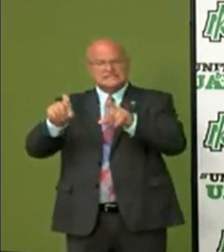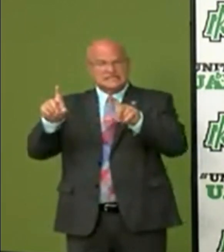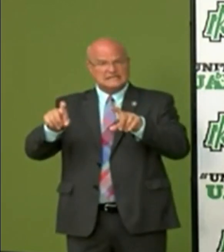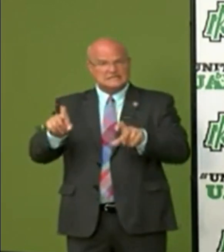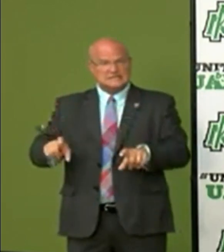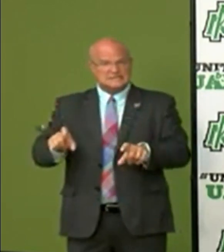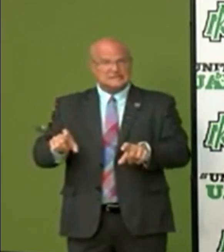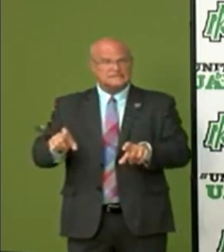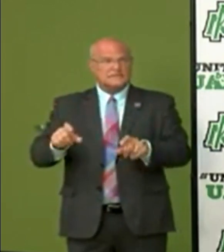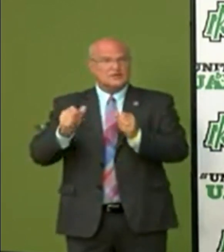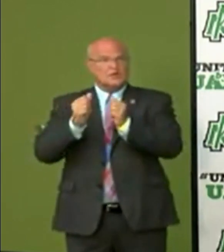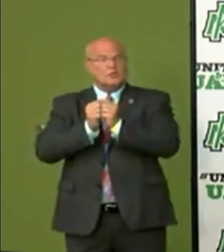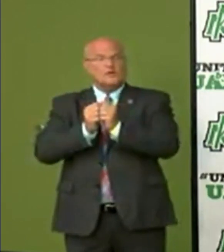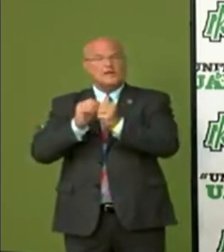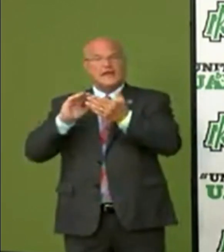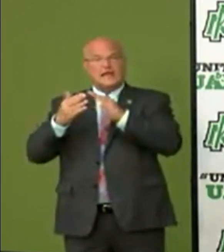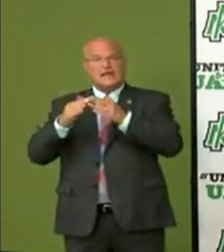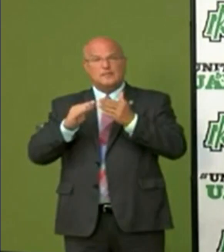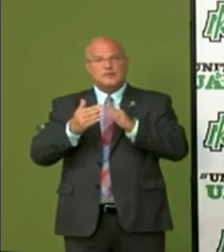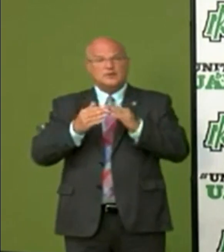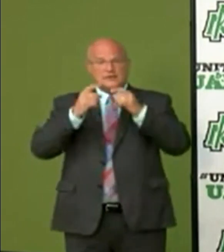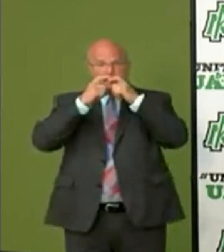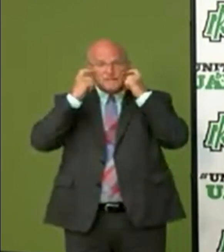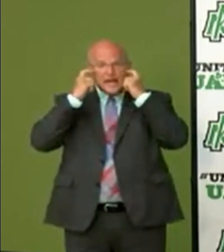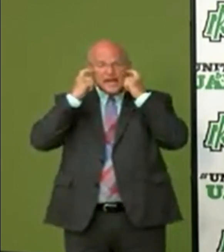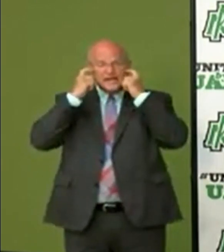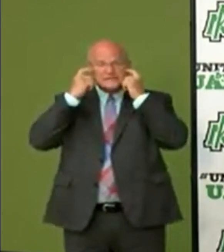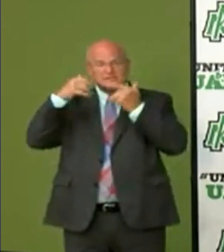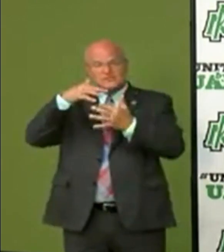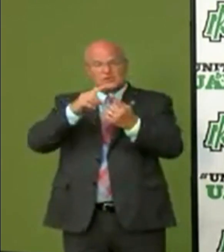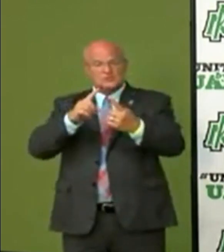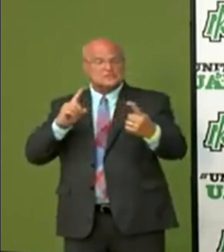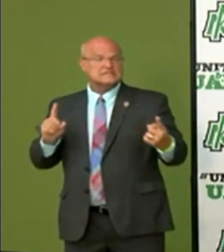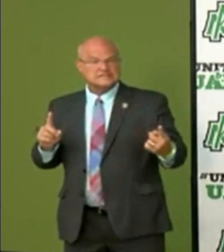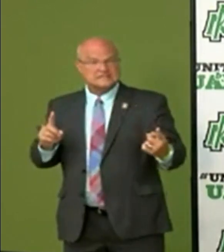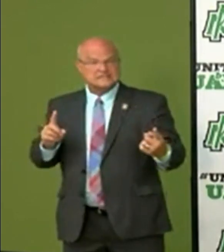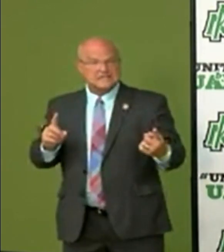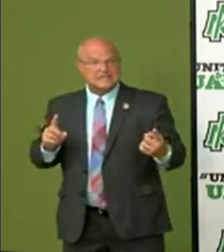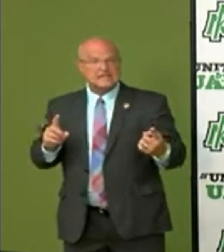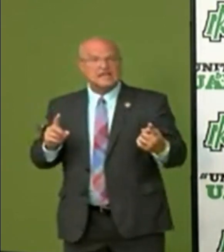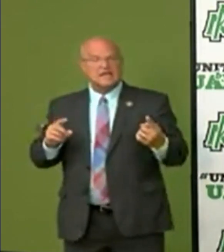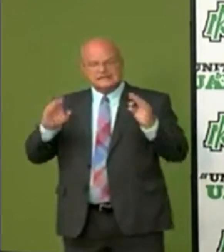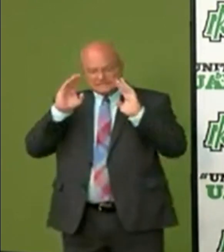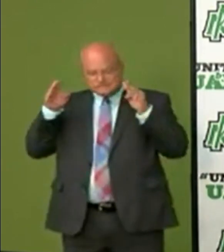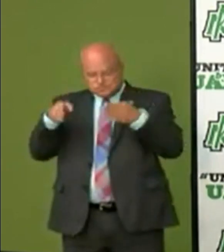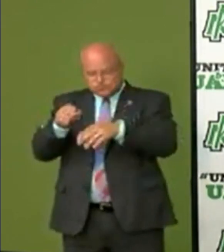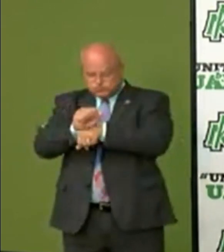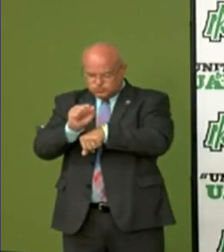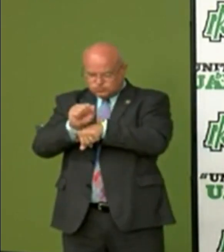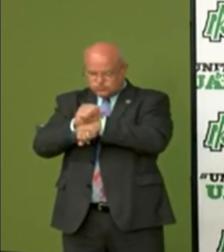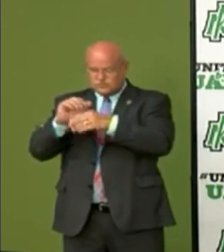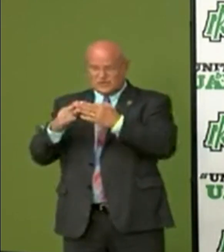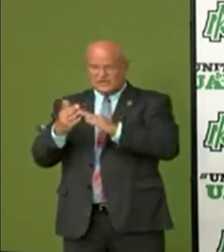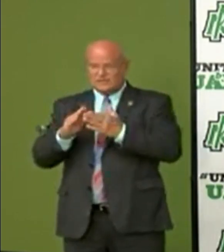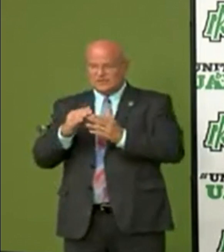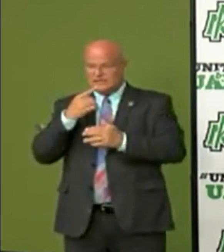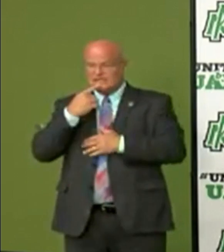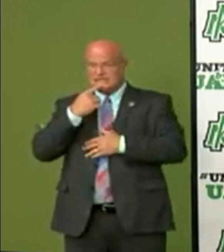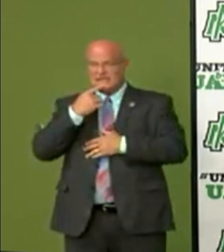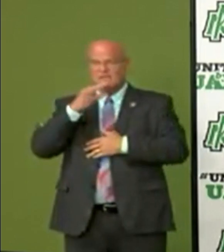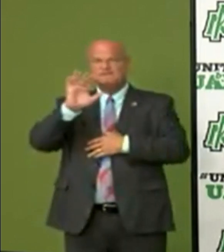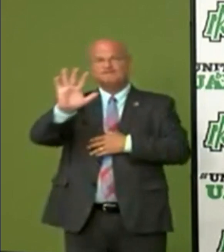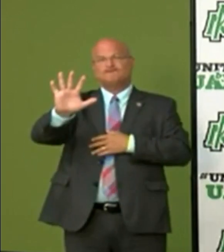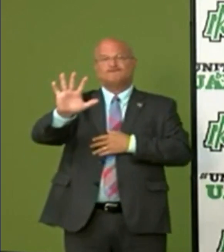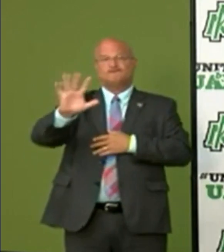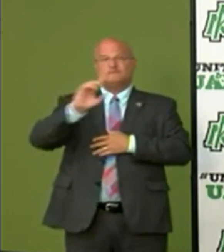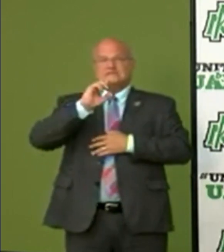testing, with the community wearing masks and social distancing, it was just a concentrated effort by the community and said, this is